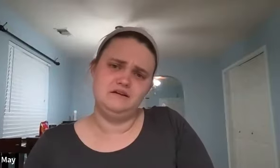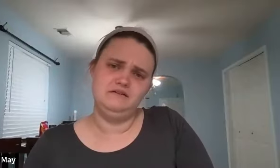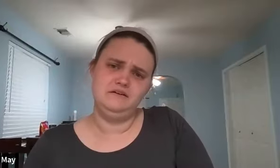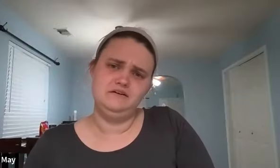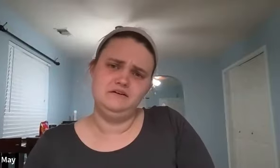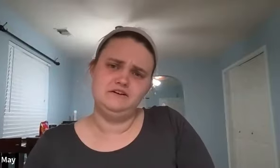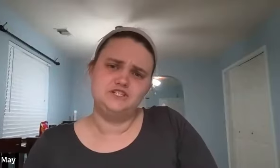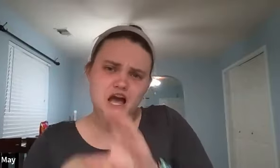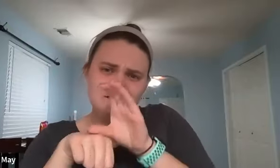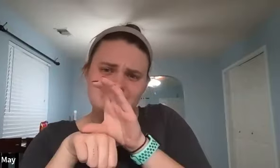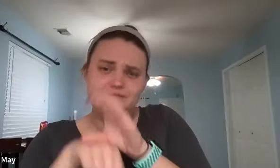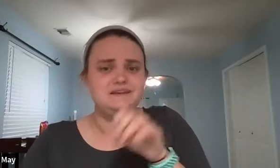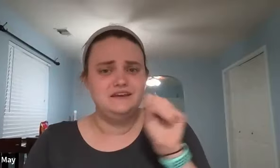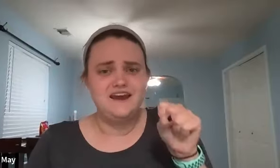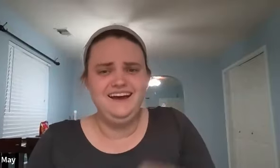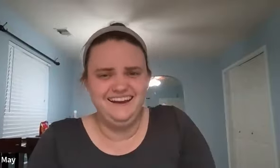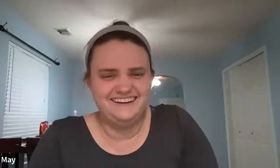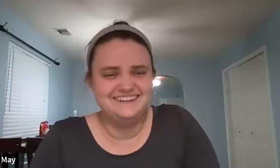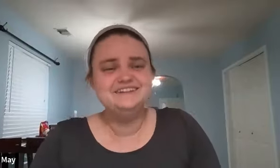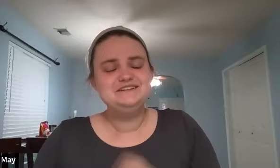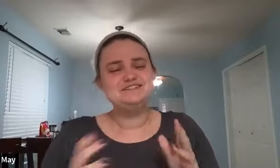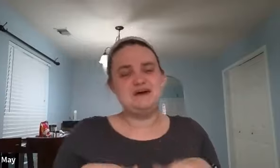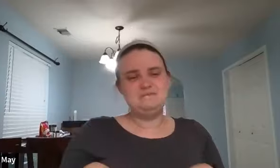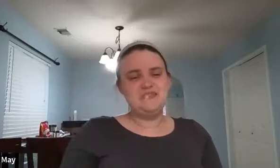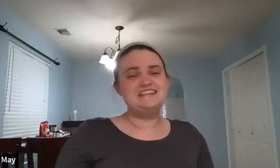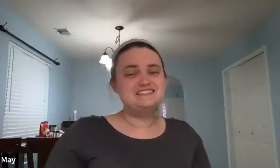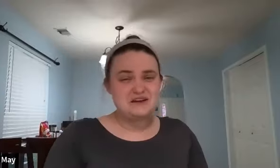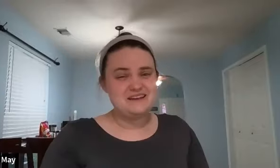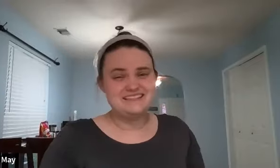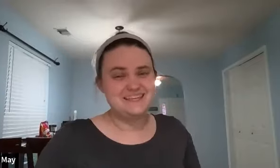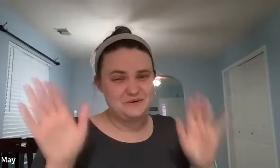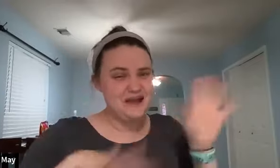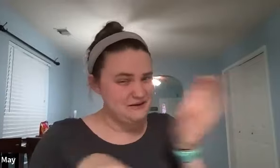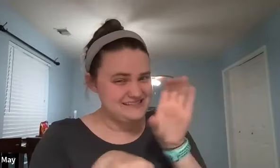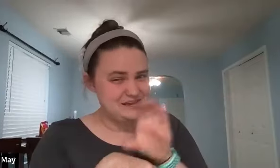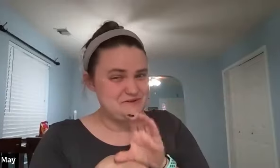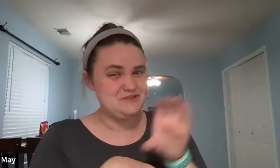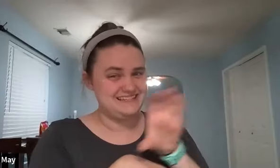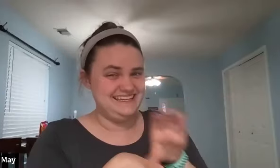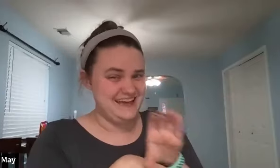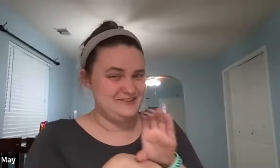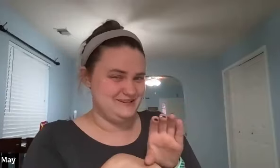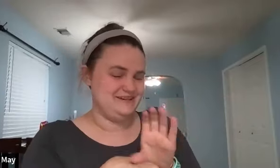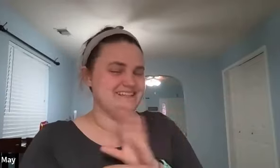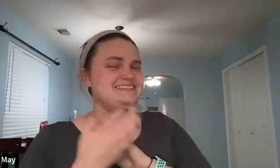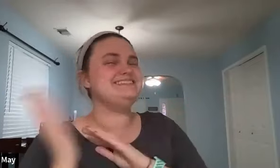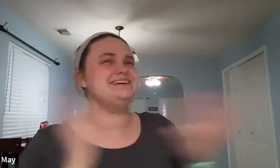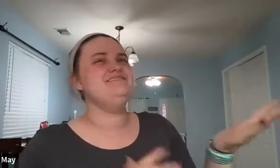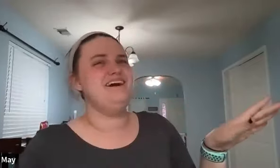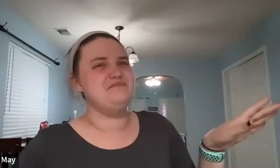like, chocolate? I'm like, yeah. So it's so easy. That's why I always tell people that together, is because it's so common.